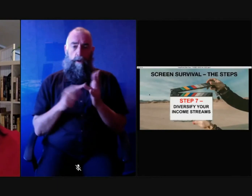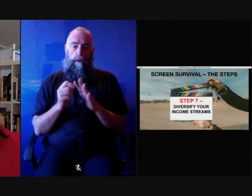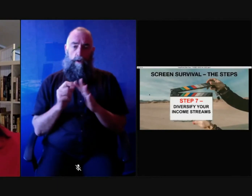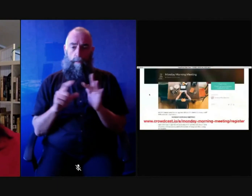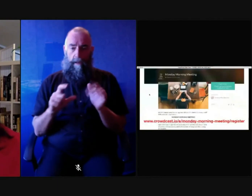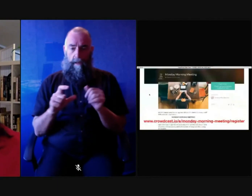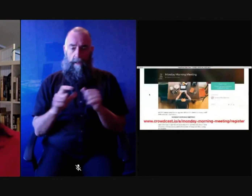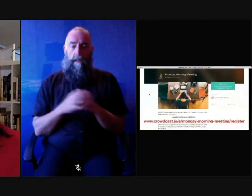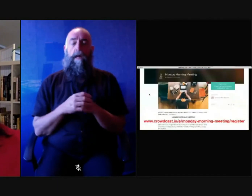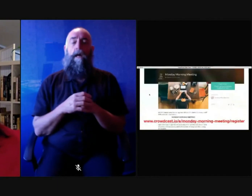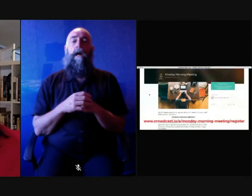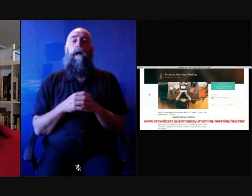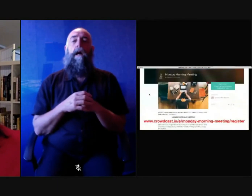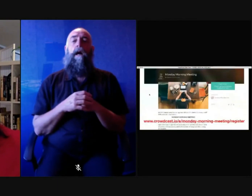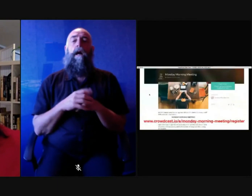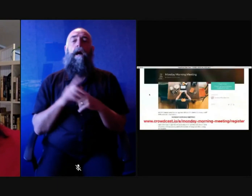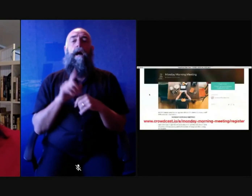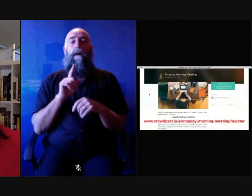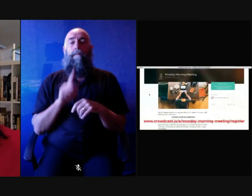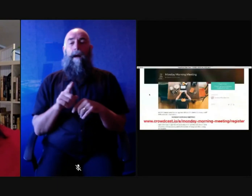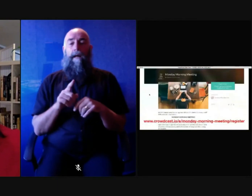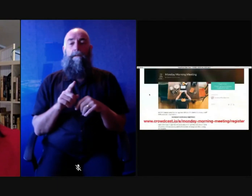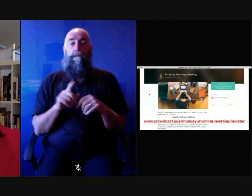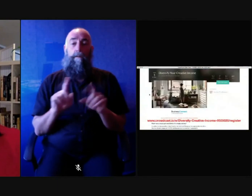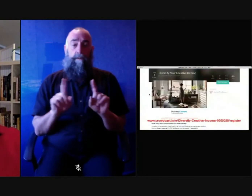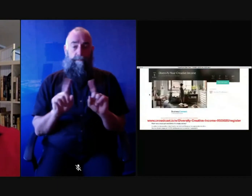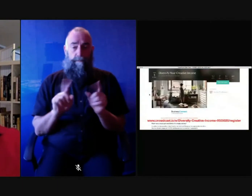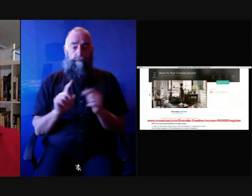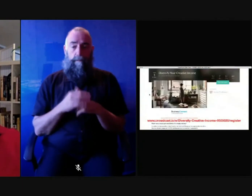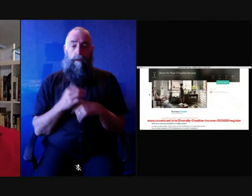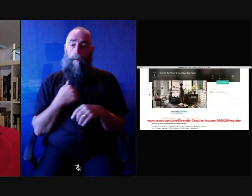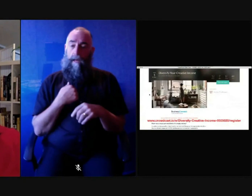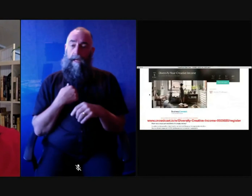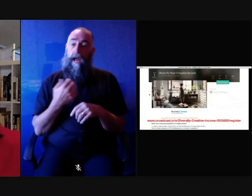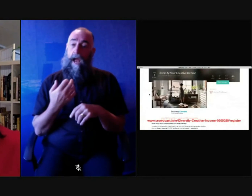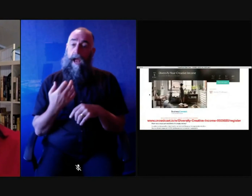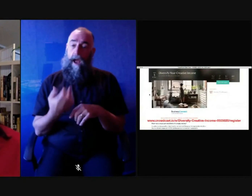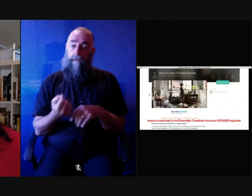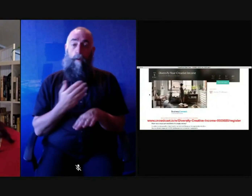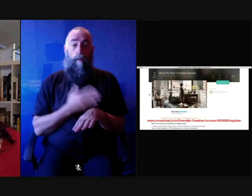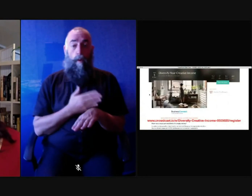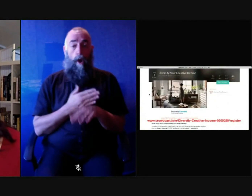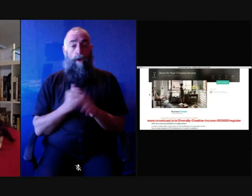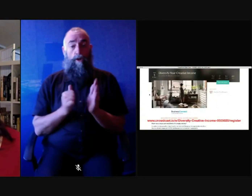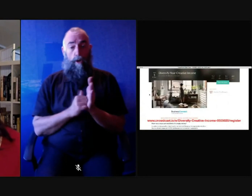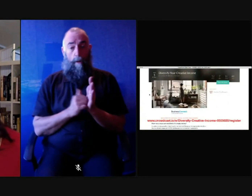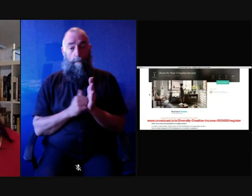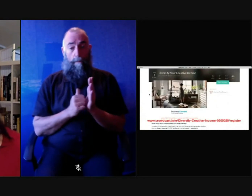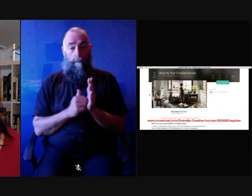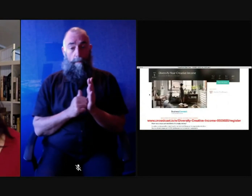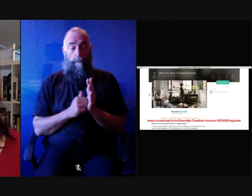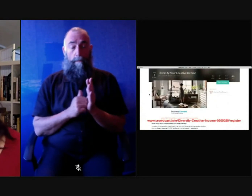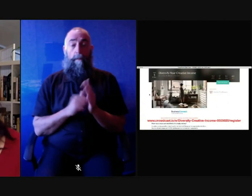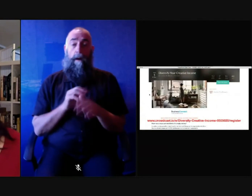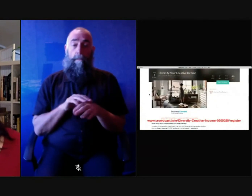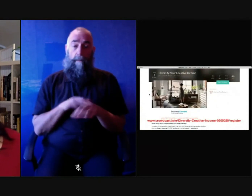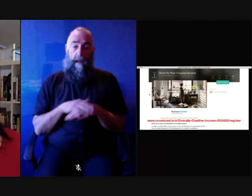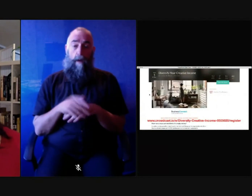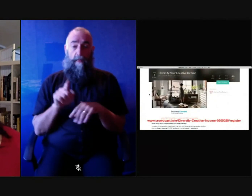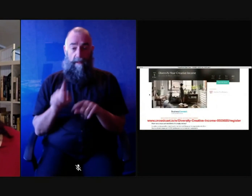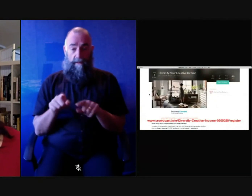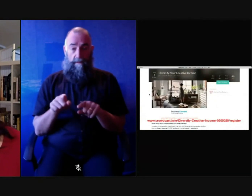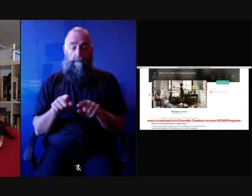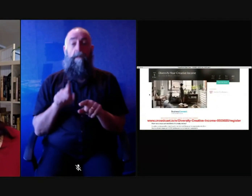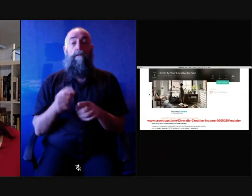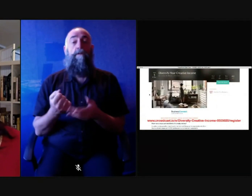of detail, but happily, we do have a workshop coming up, which is also supported by the New